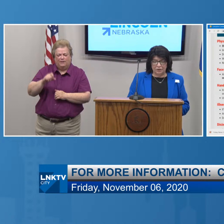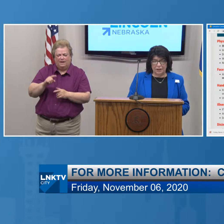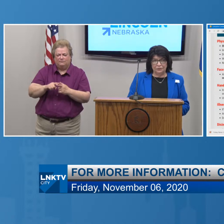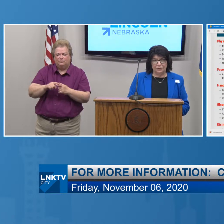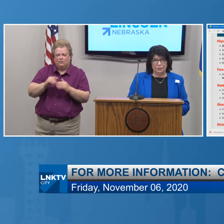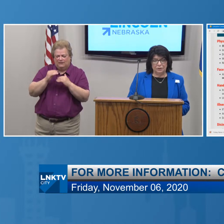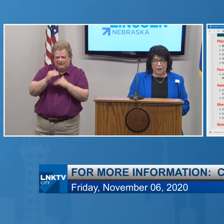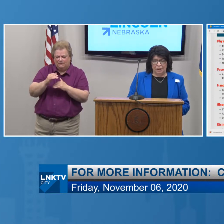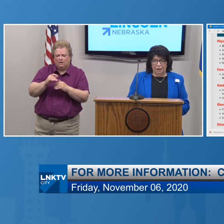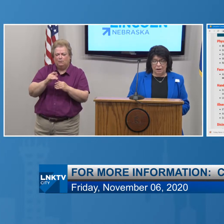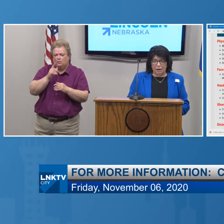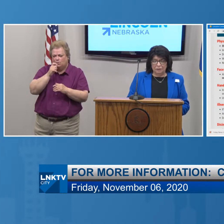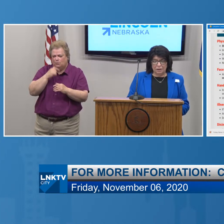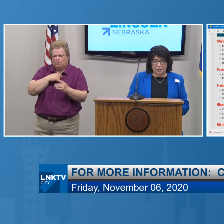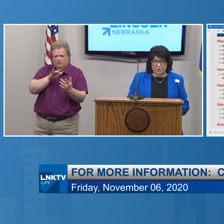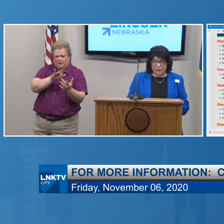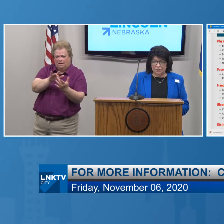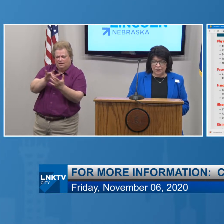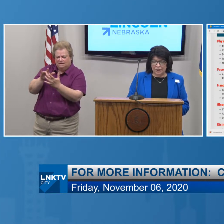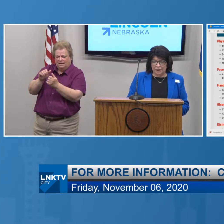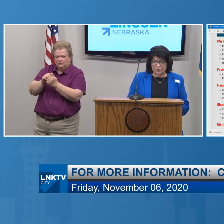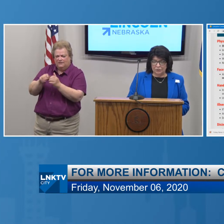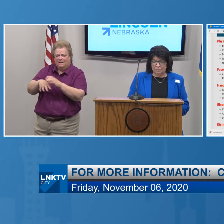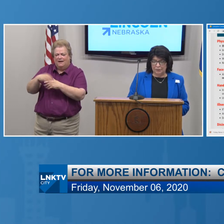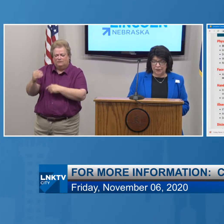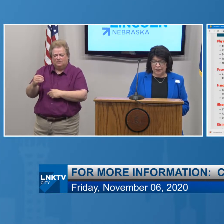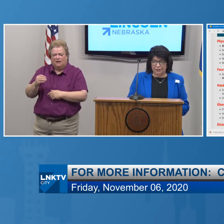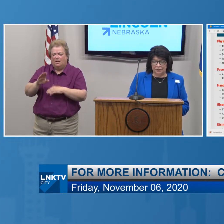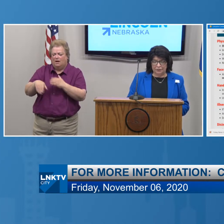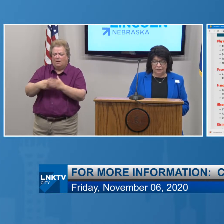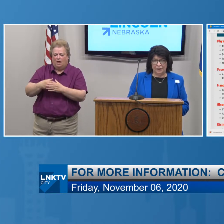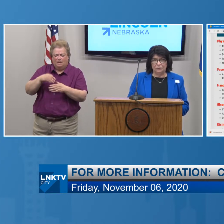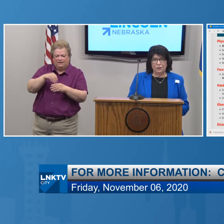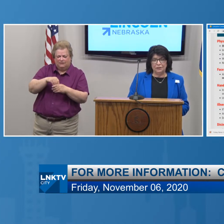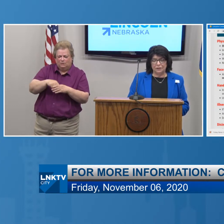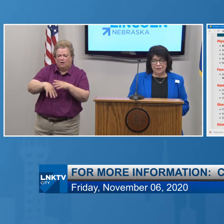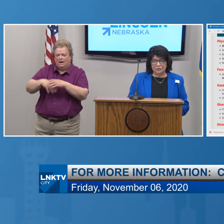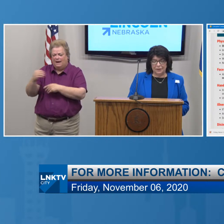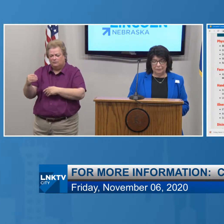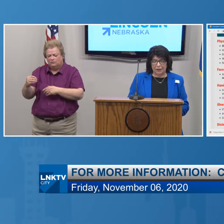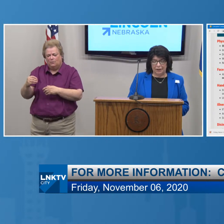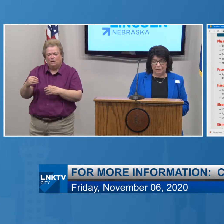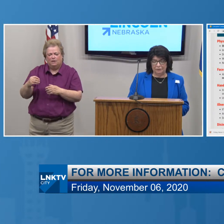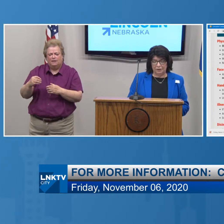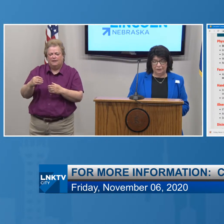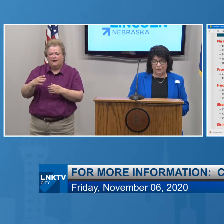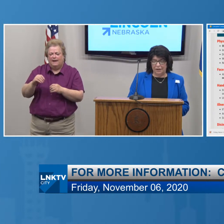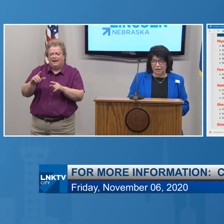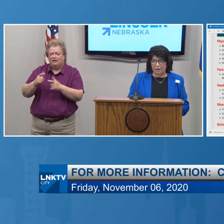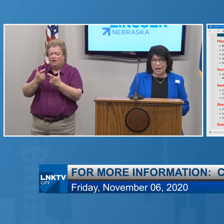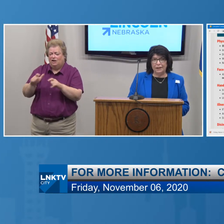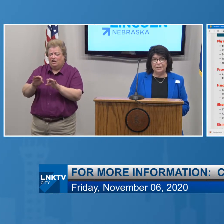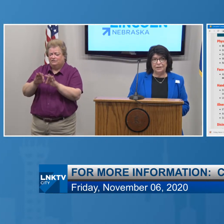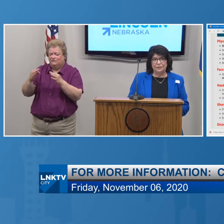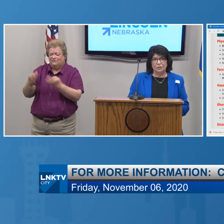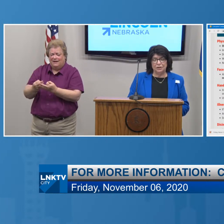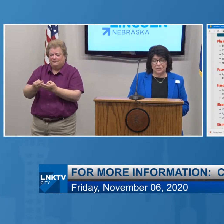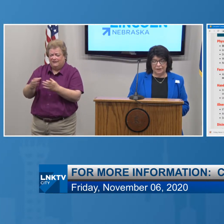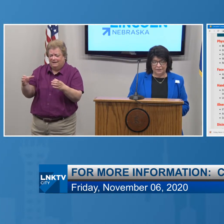outside of our household. All large indoor and outdoor public gatherings, as well as large family gatherings, are